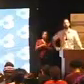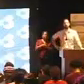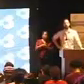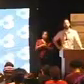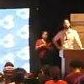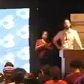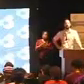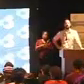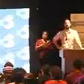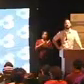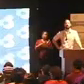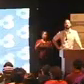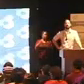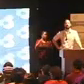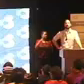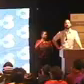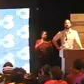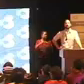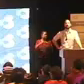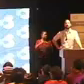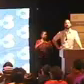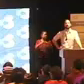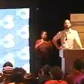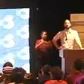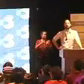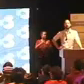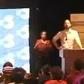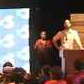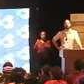protection side, the integrity of the protection side of it,